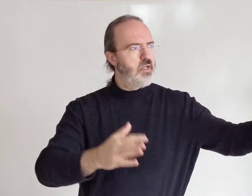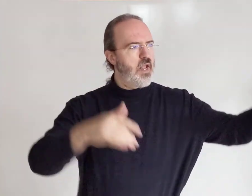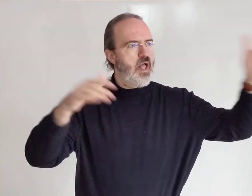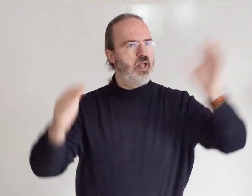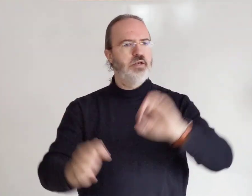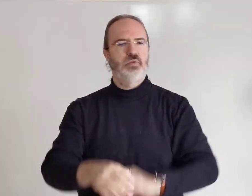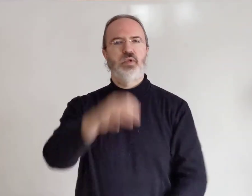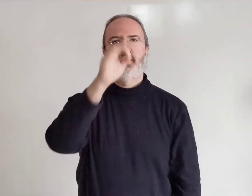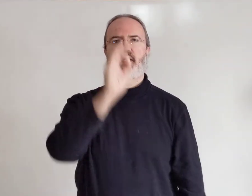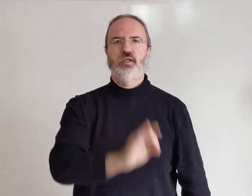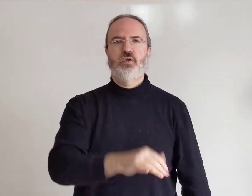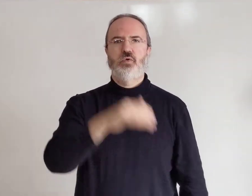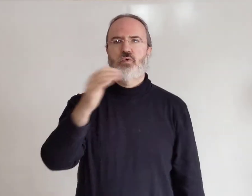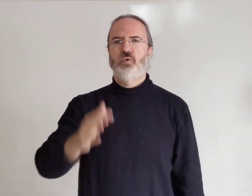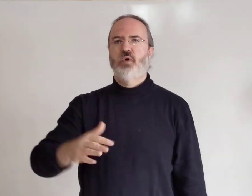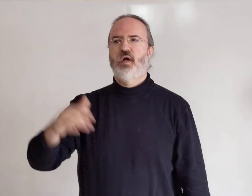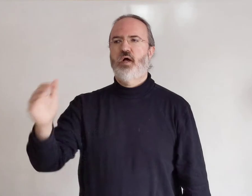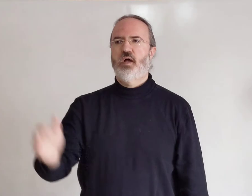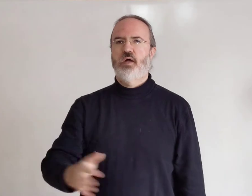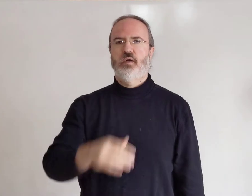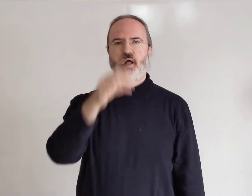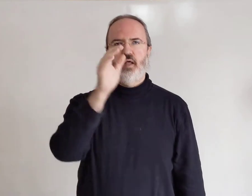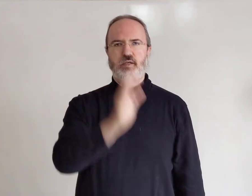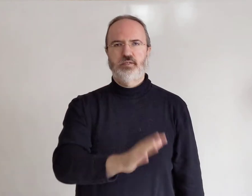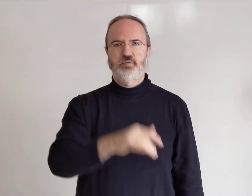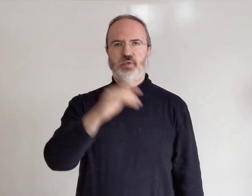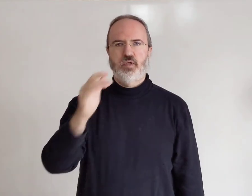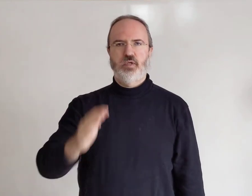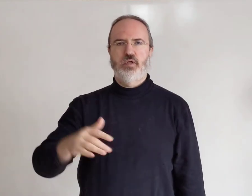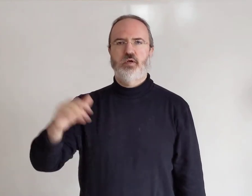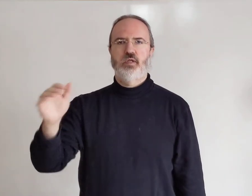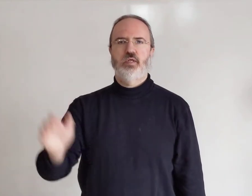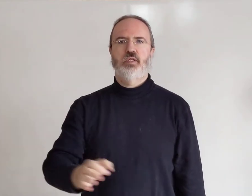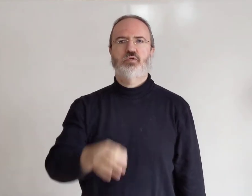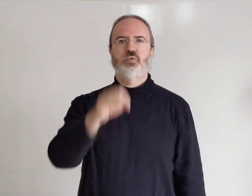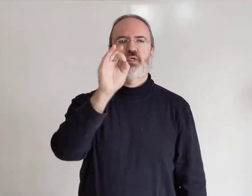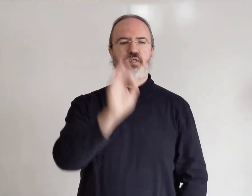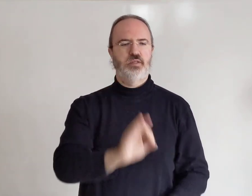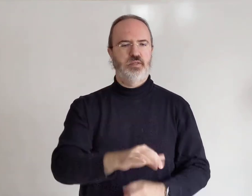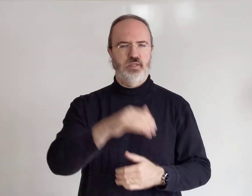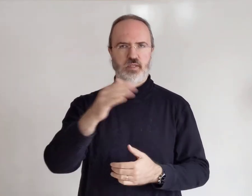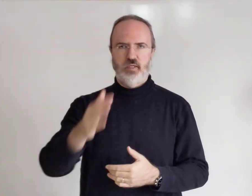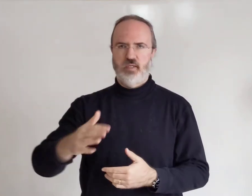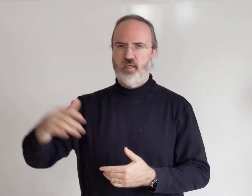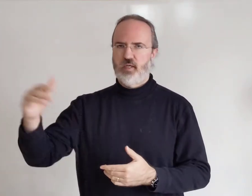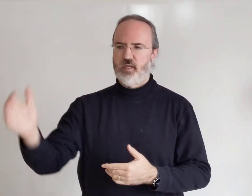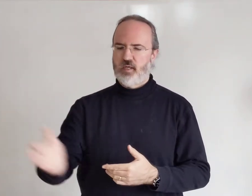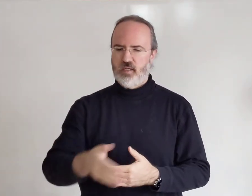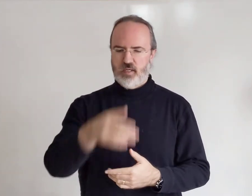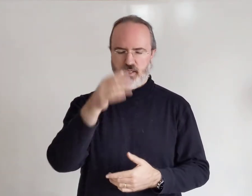And renew a right spirit within me.